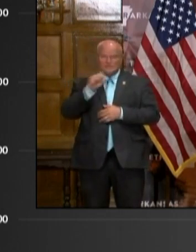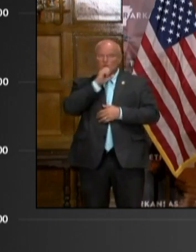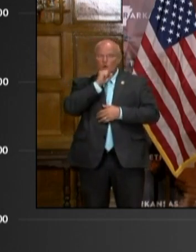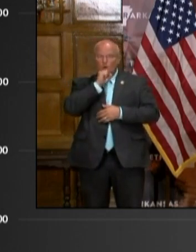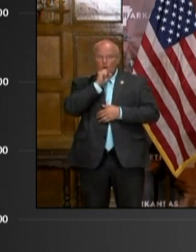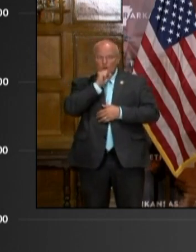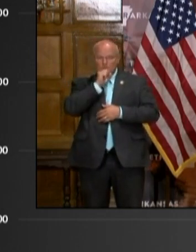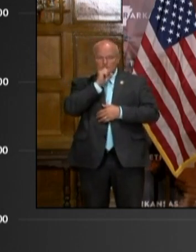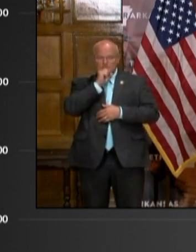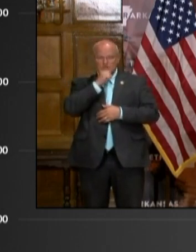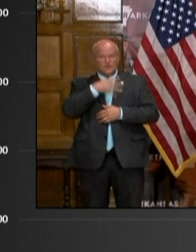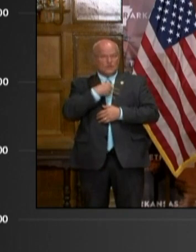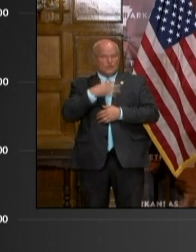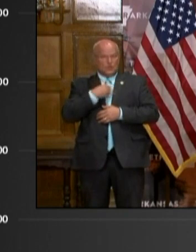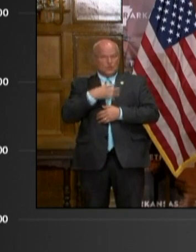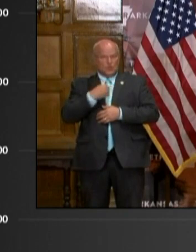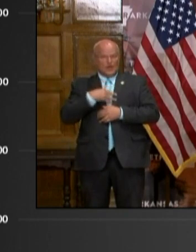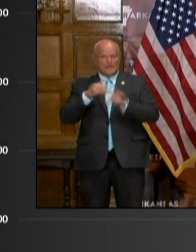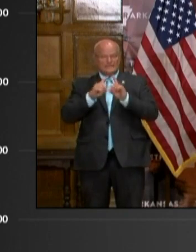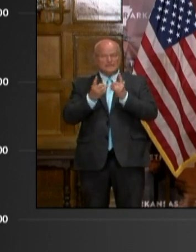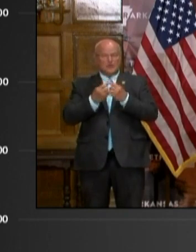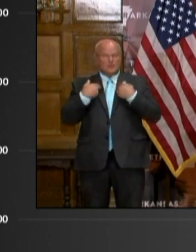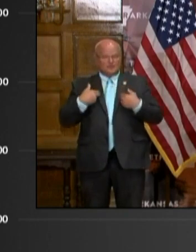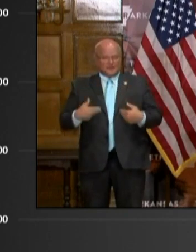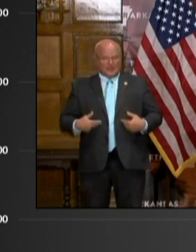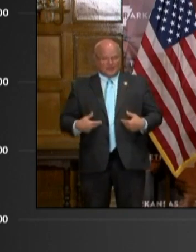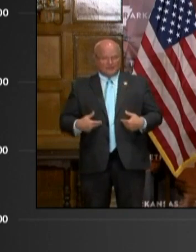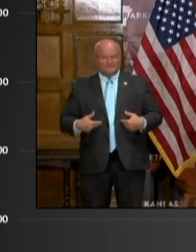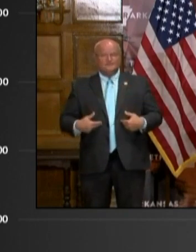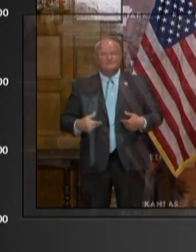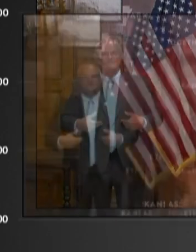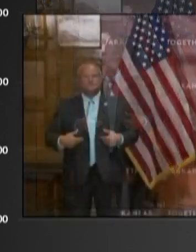orange at the bottom, the white is the Department of Health,